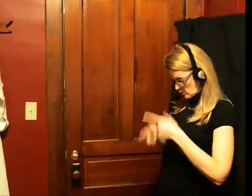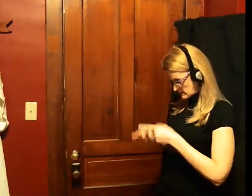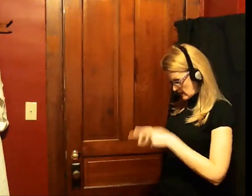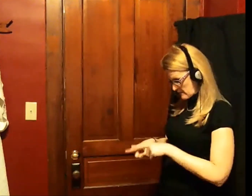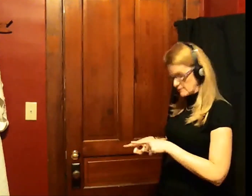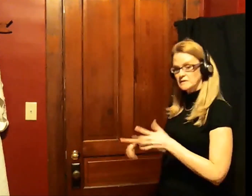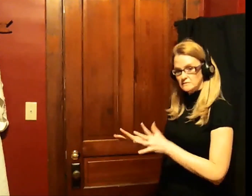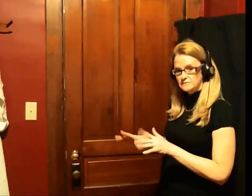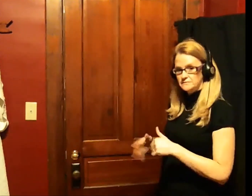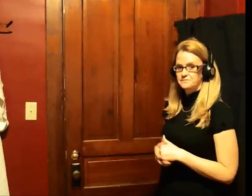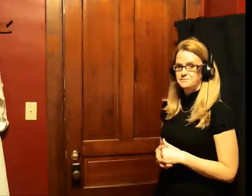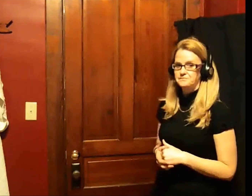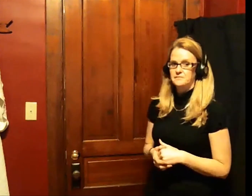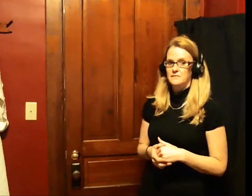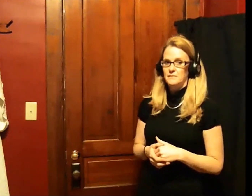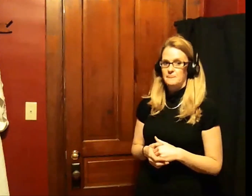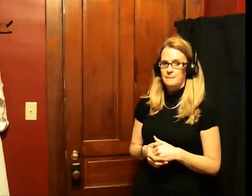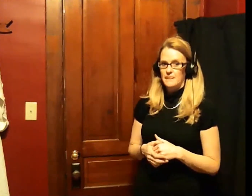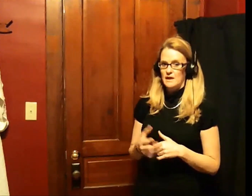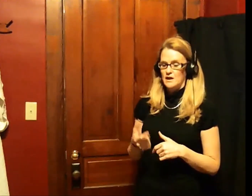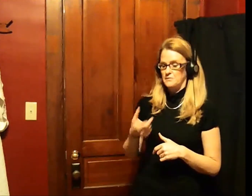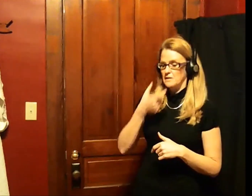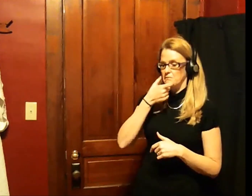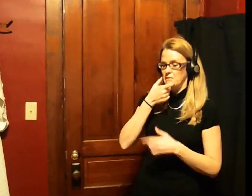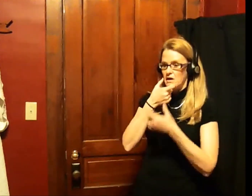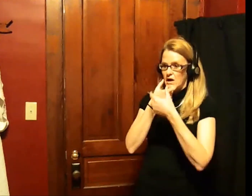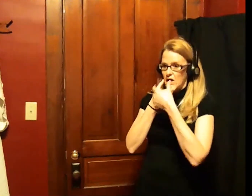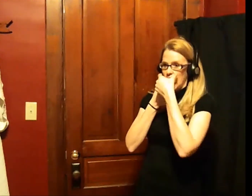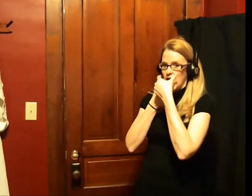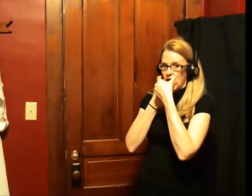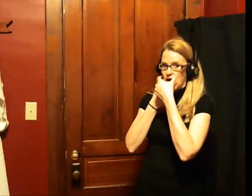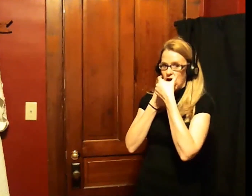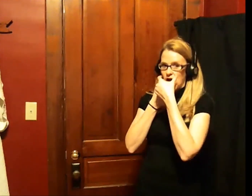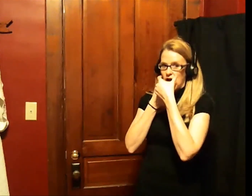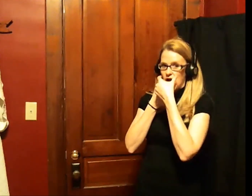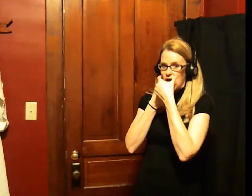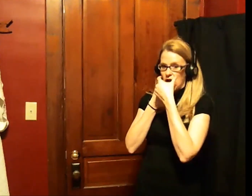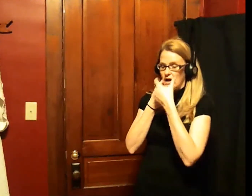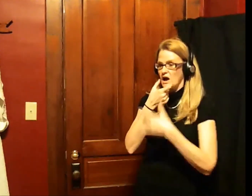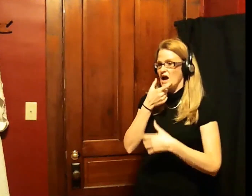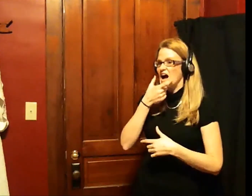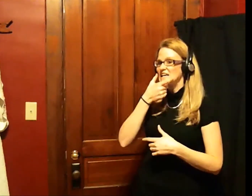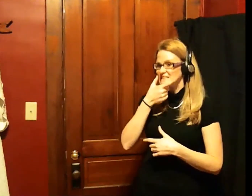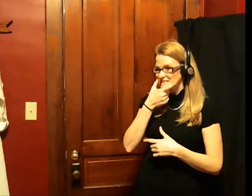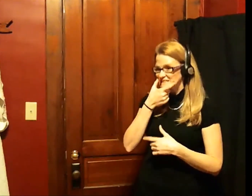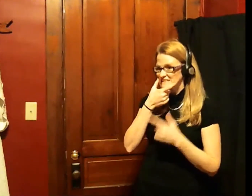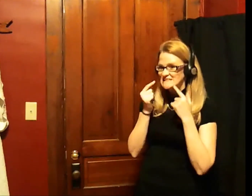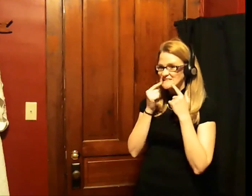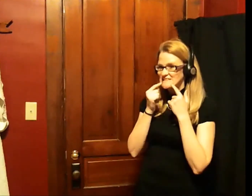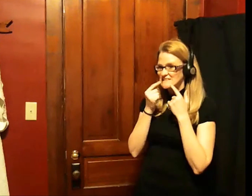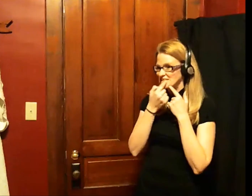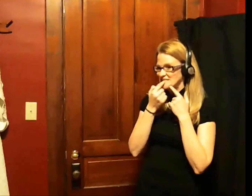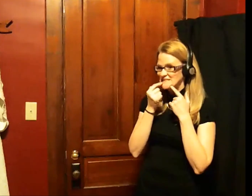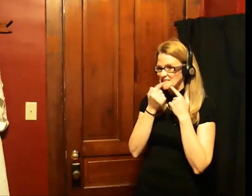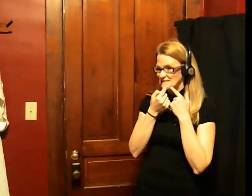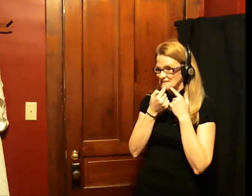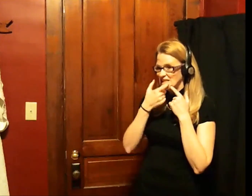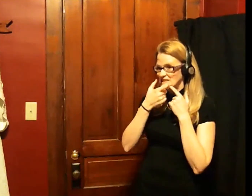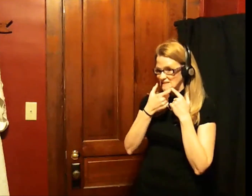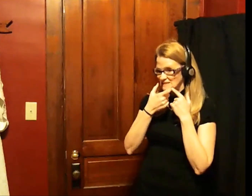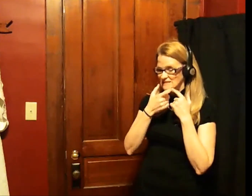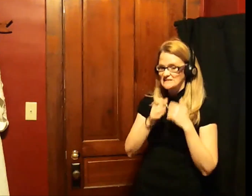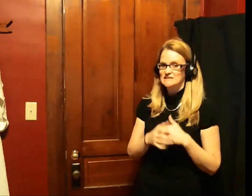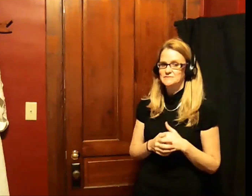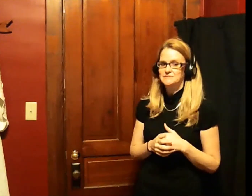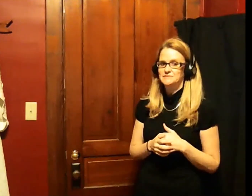you. He will have you insert a small bite block like this into your mouth, which you just gently bite with